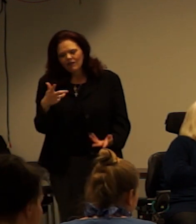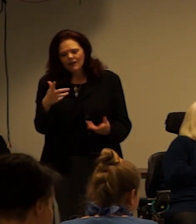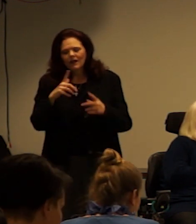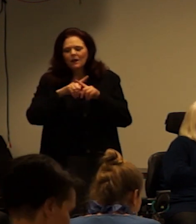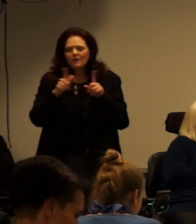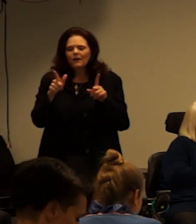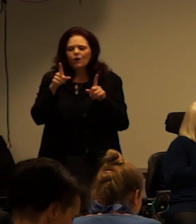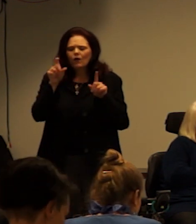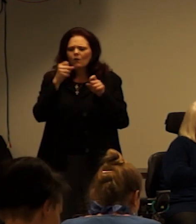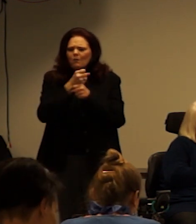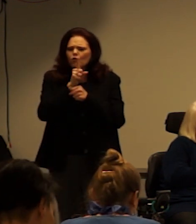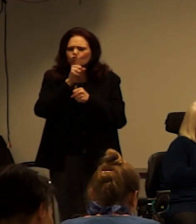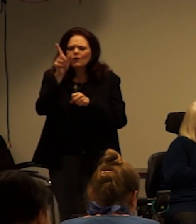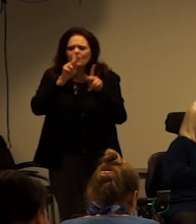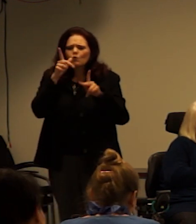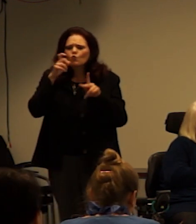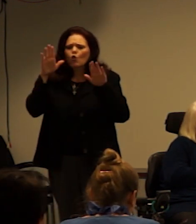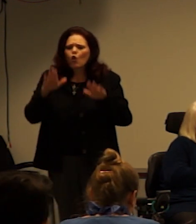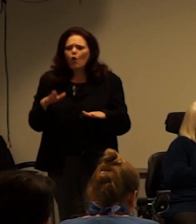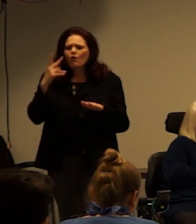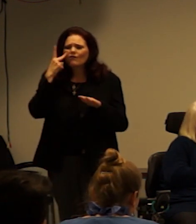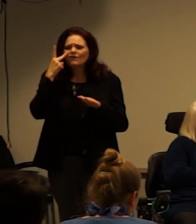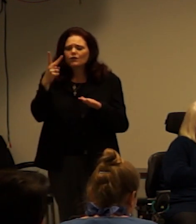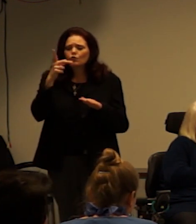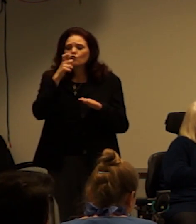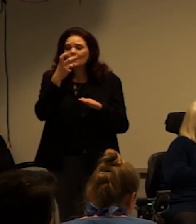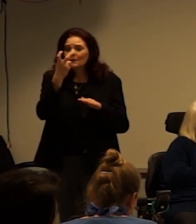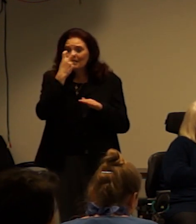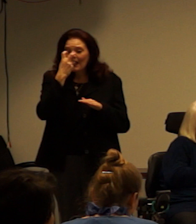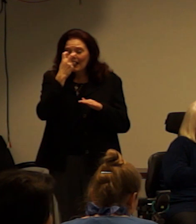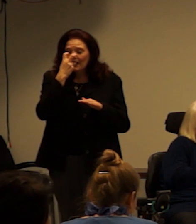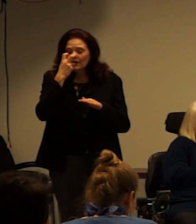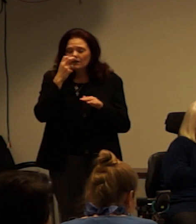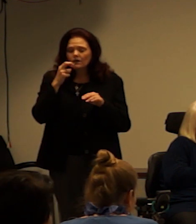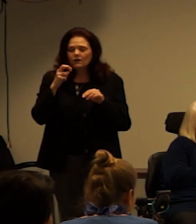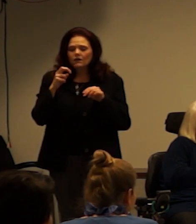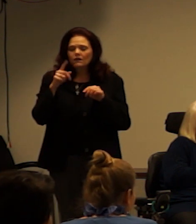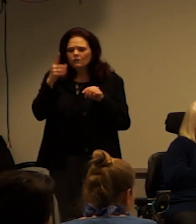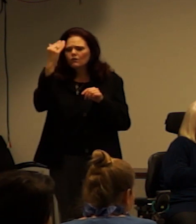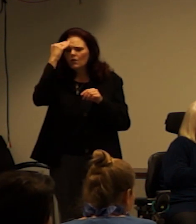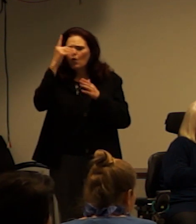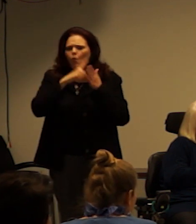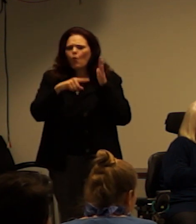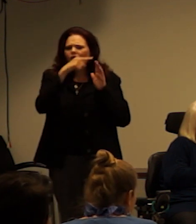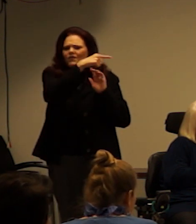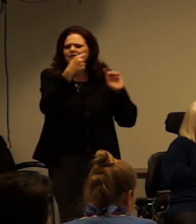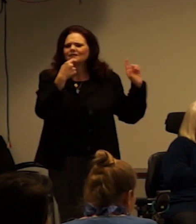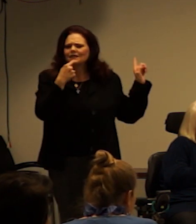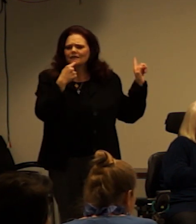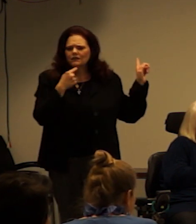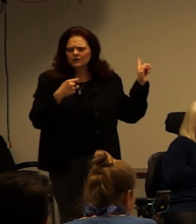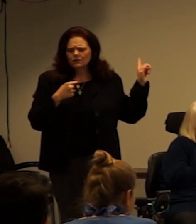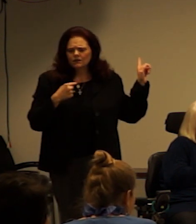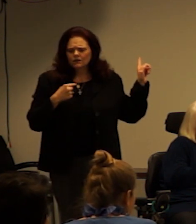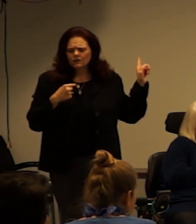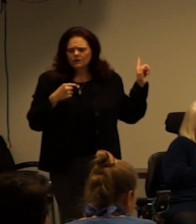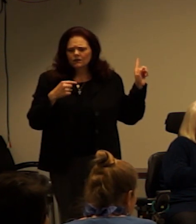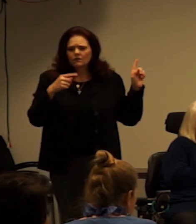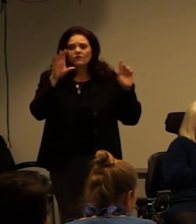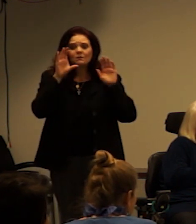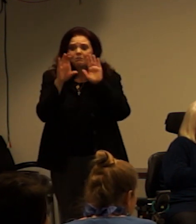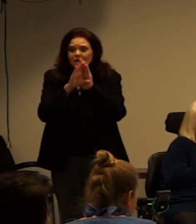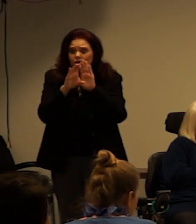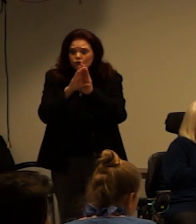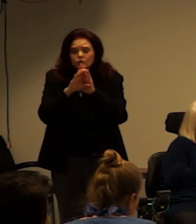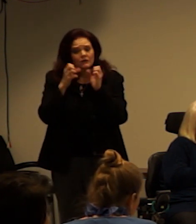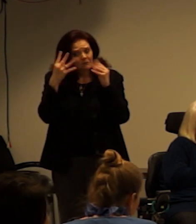have to make sure that people who have low vision or who are blind know what's on the slide, okay? If you have pictures, and